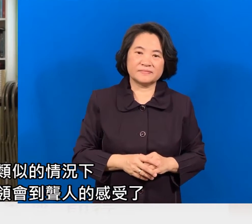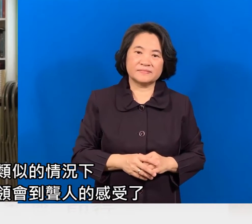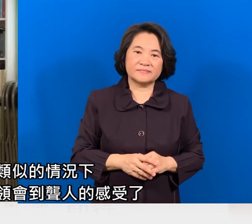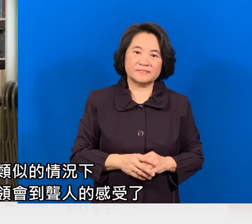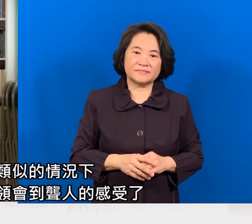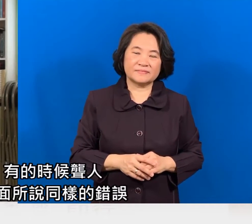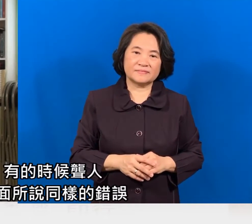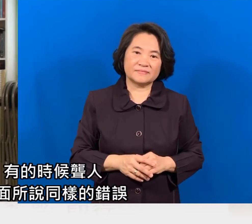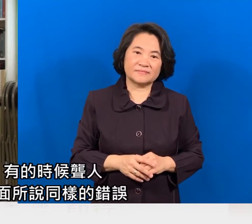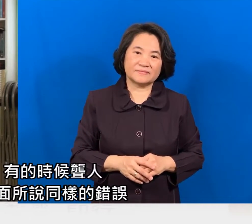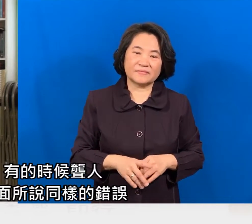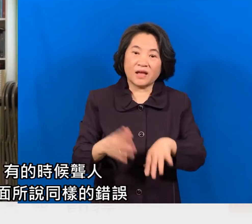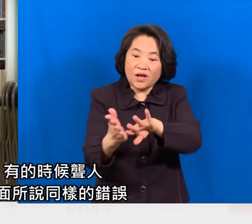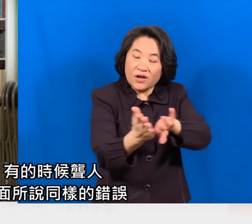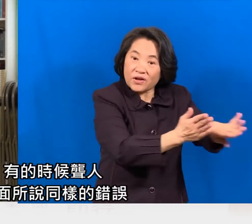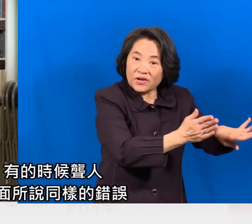might feel.